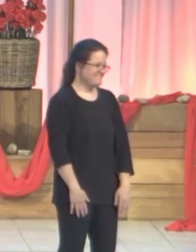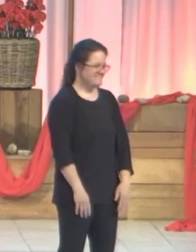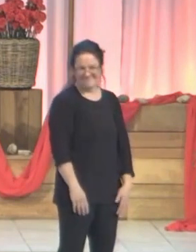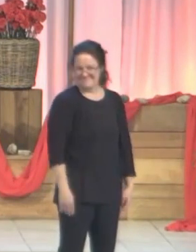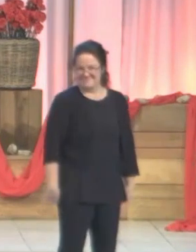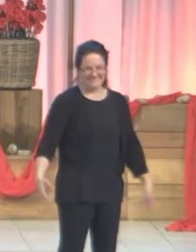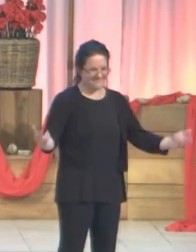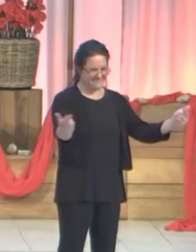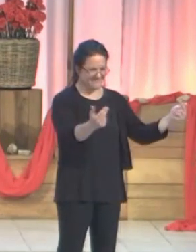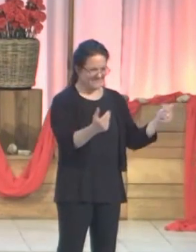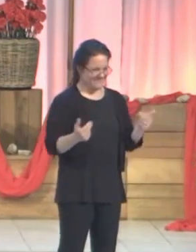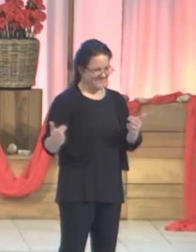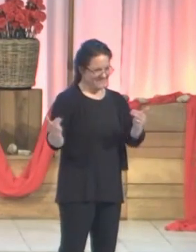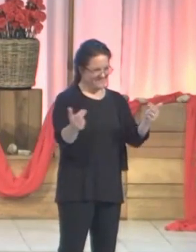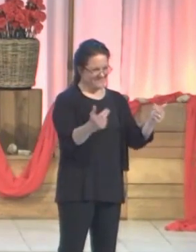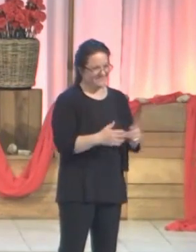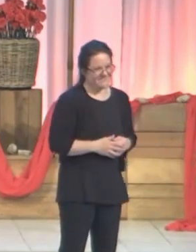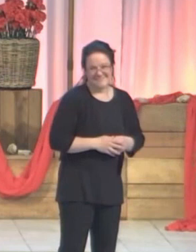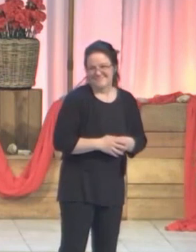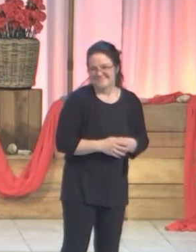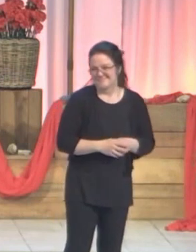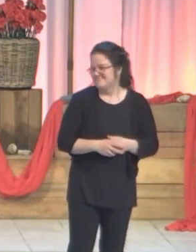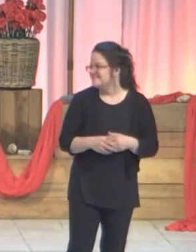so funny. Not really.